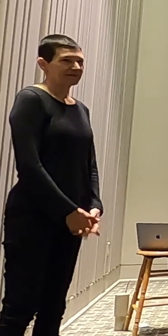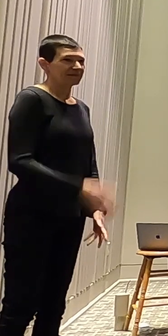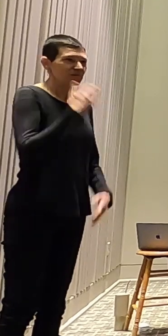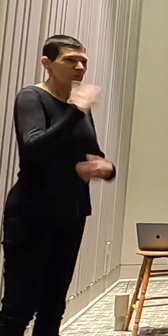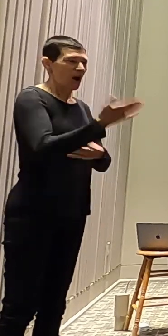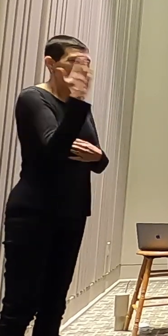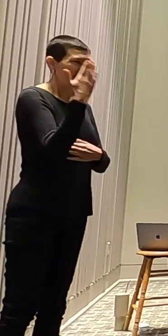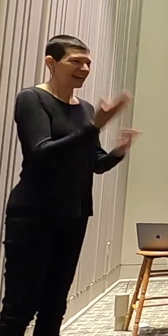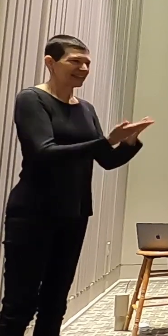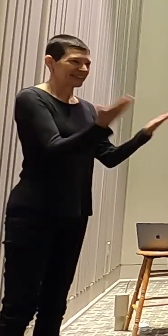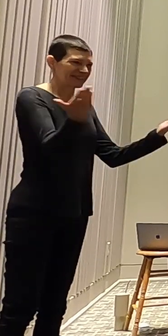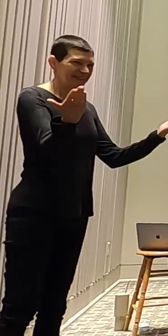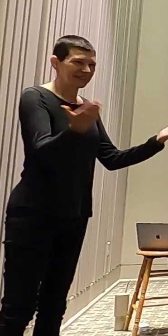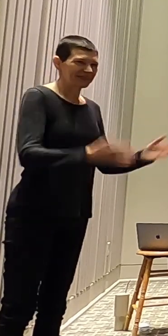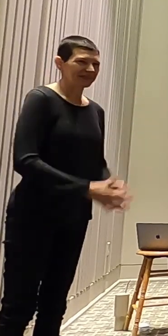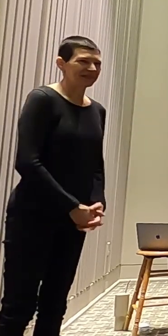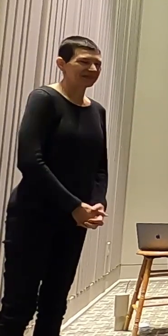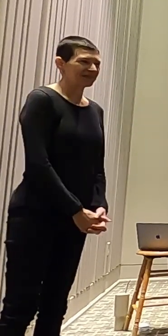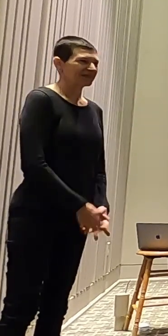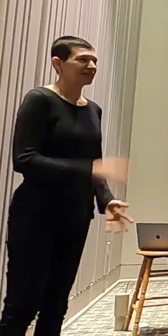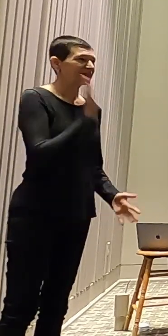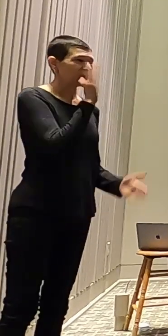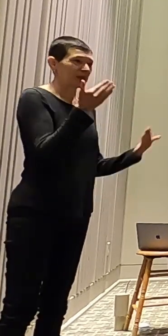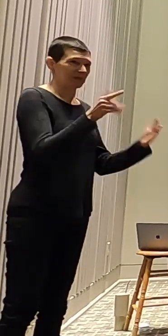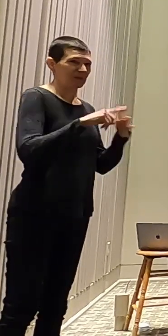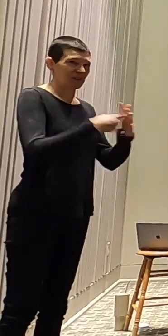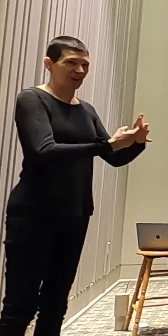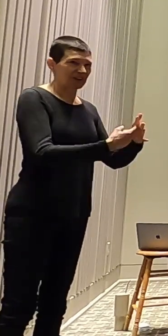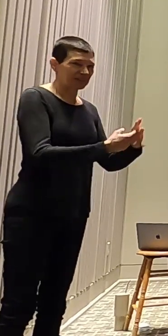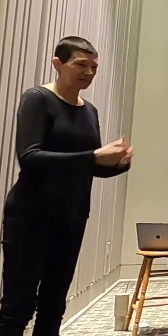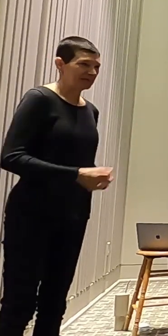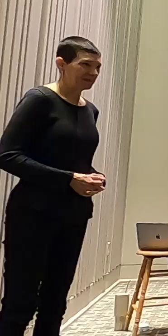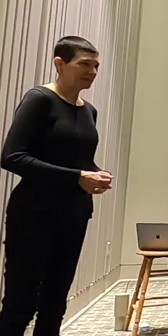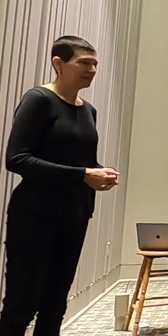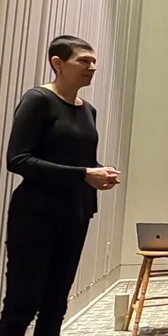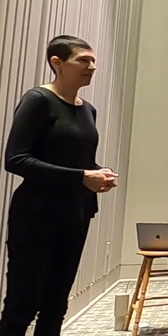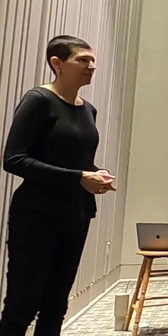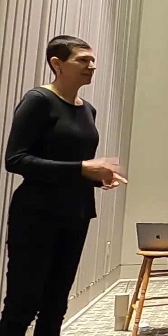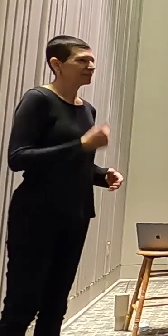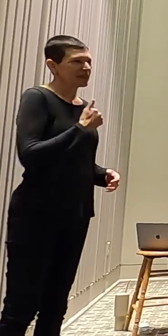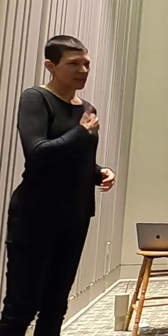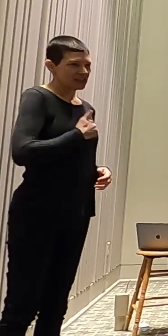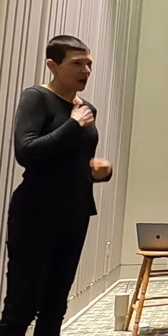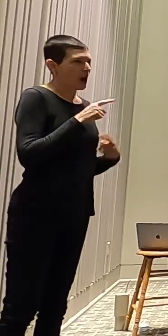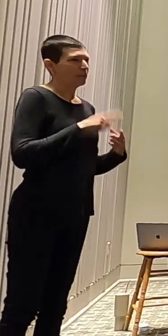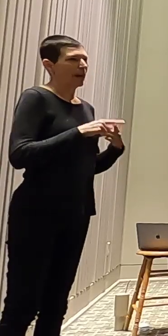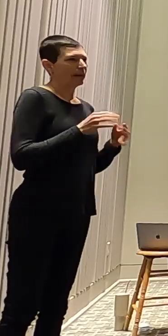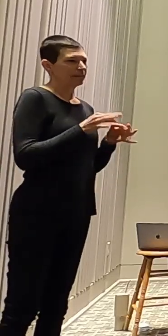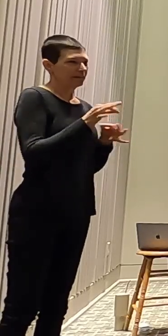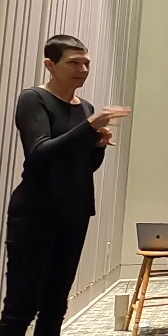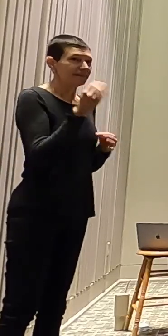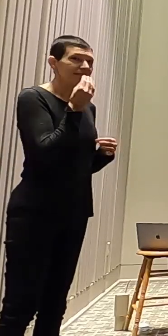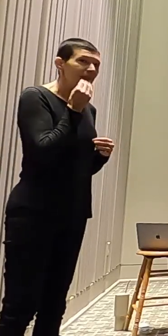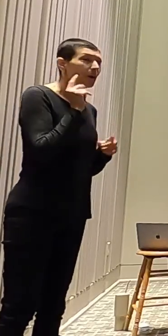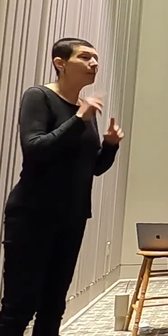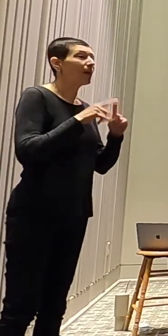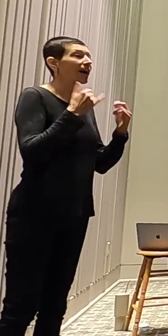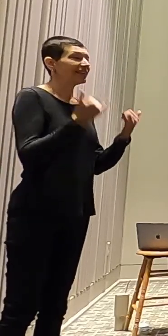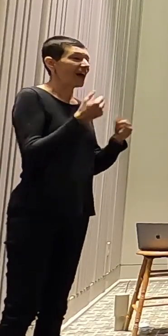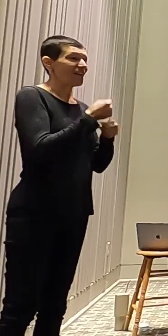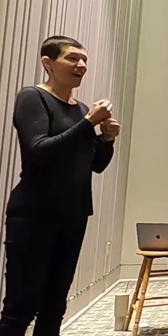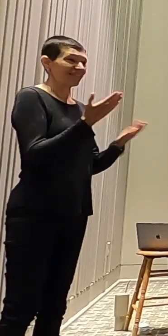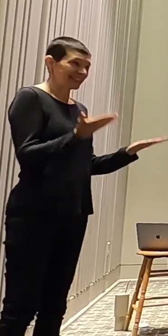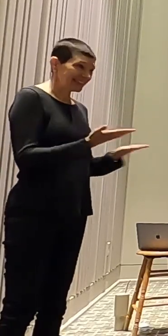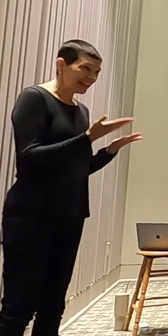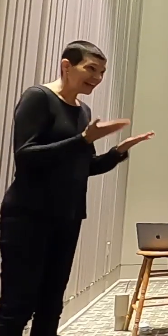Good morning, everyone. We're going to get started. I'm sorry about the delay on the refreshments, but coffee is here.